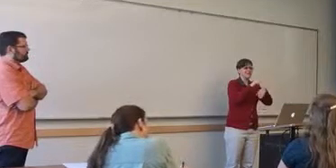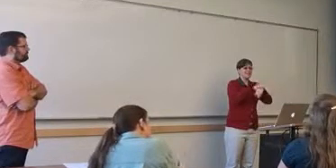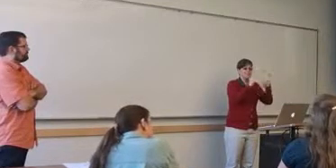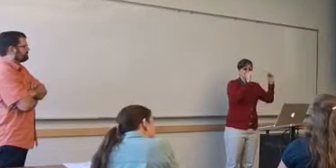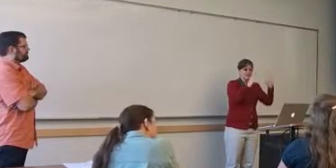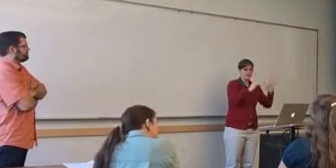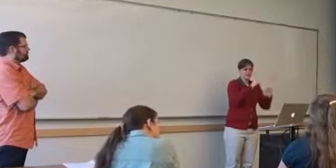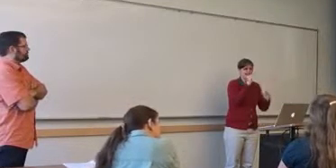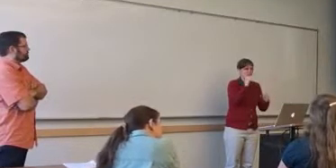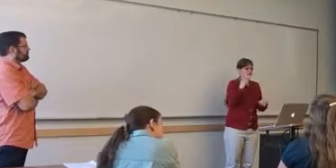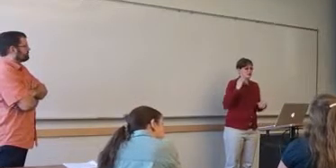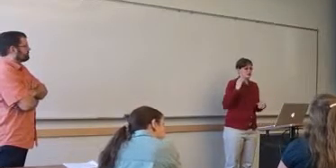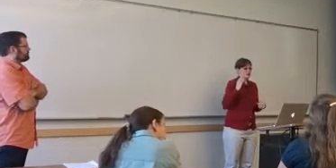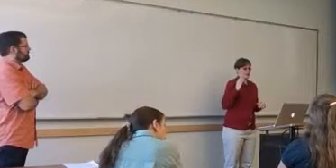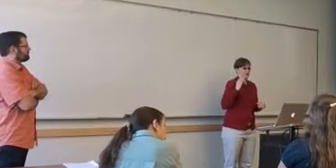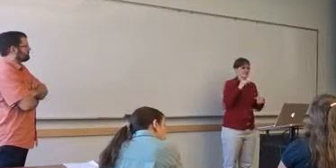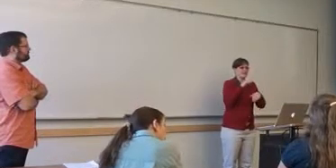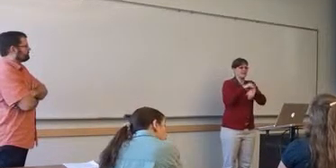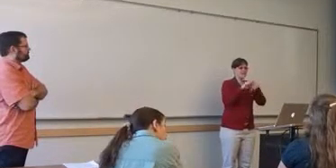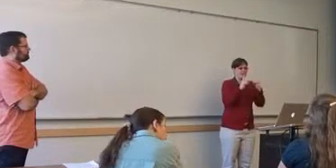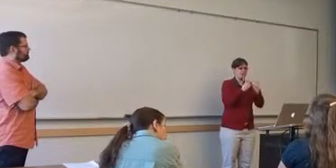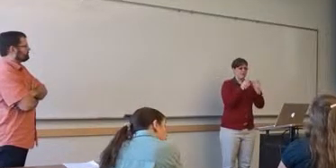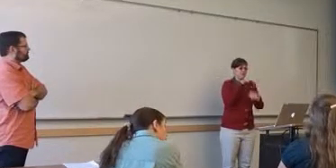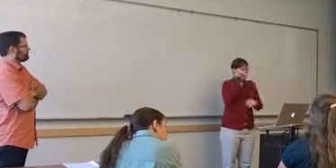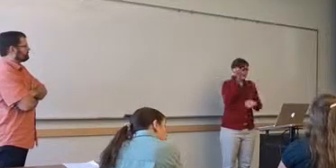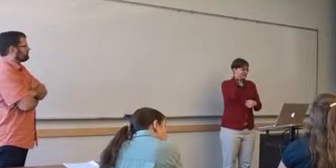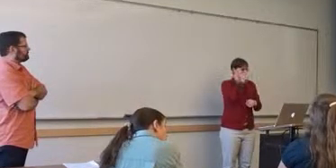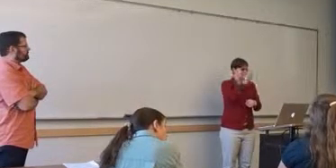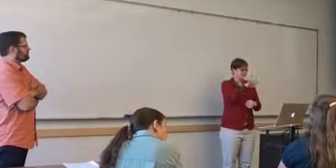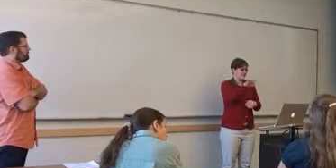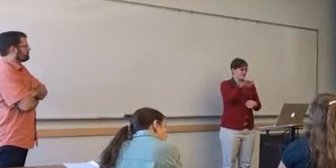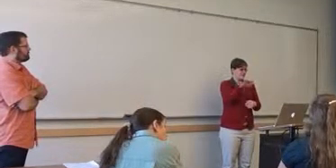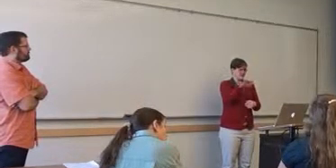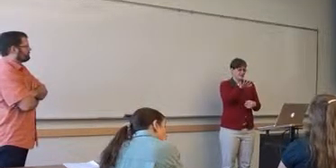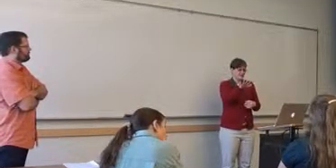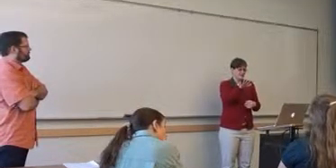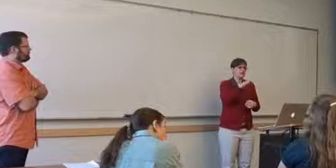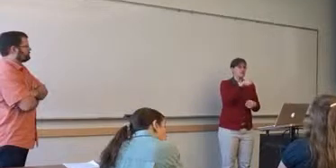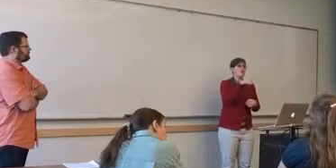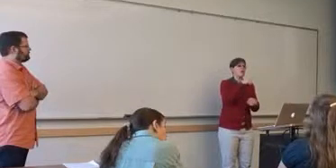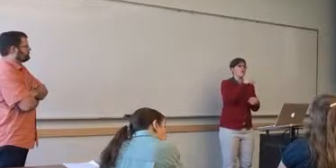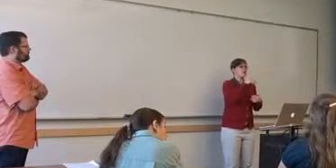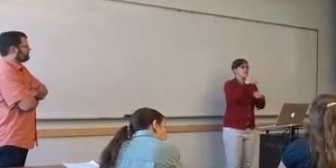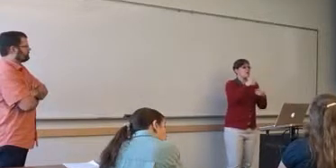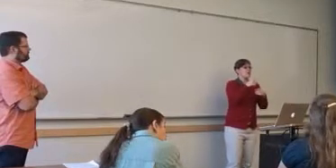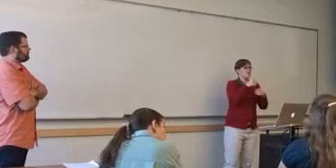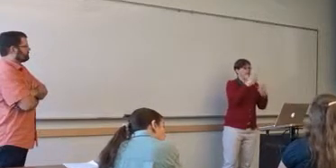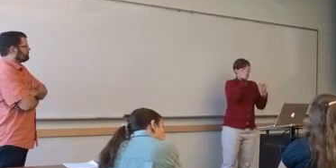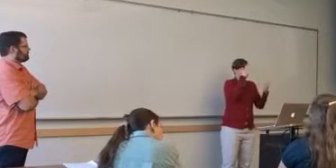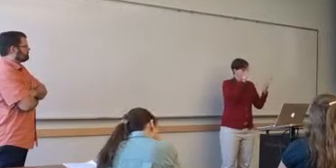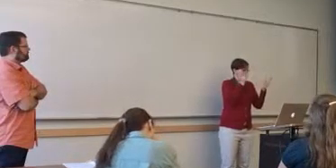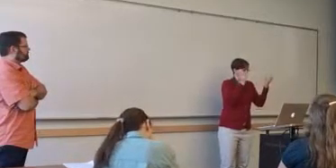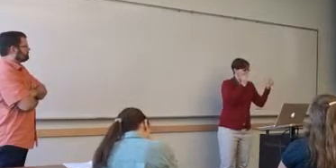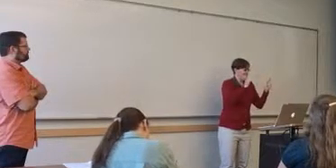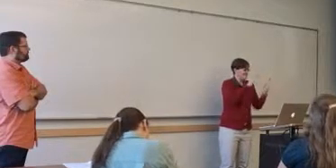was hired by the Gallaudet University to English department to teach English in 1955.